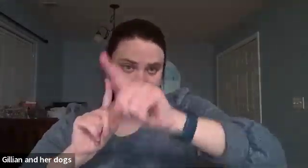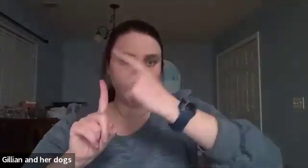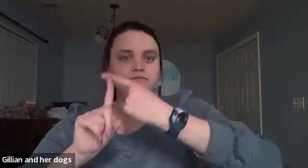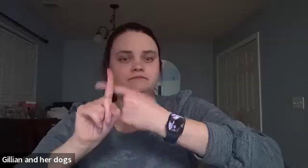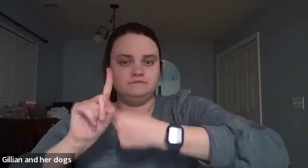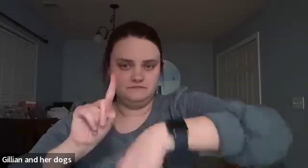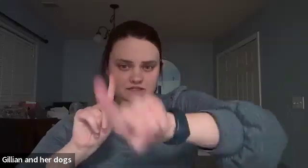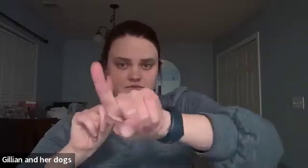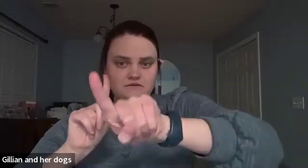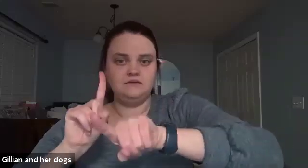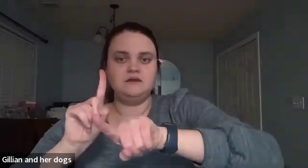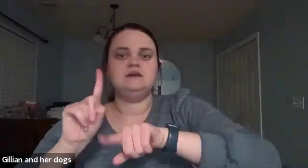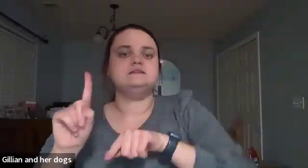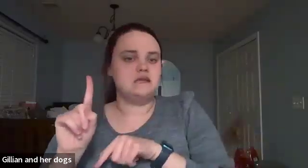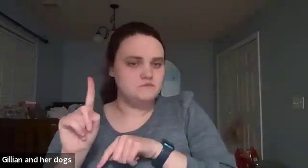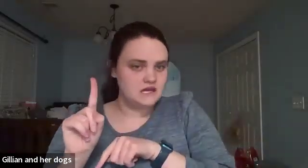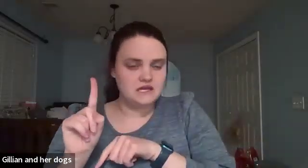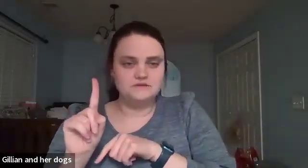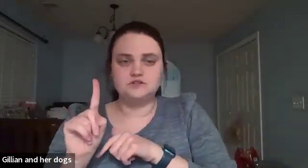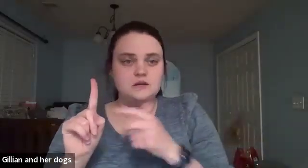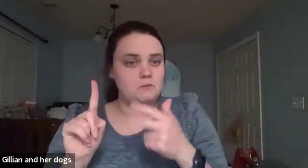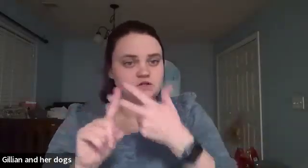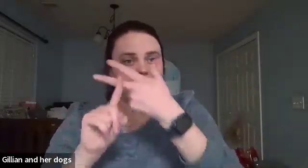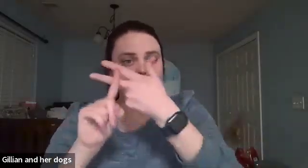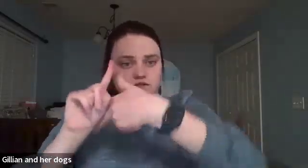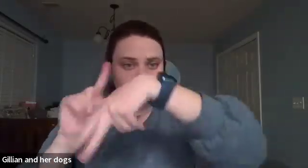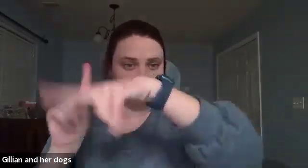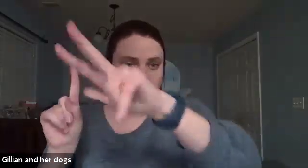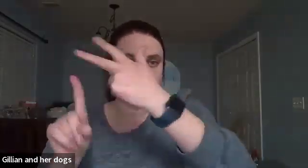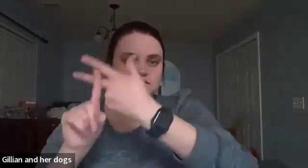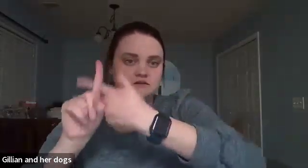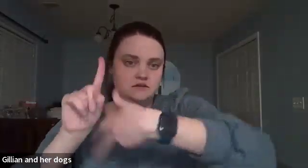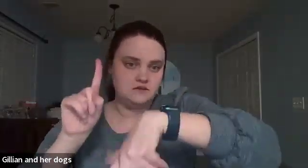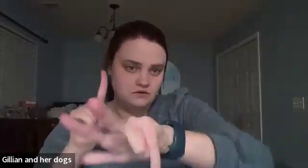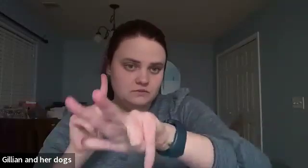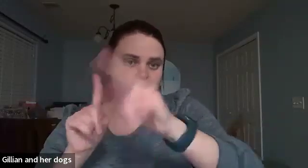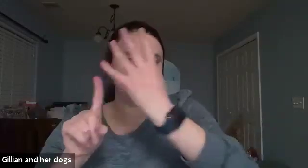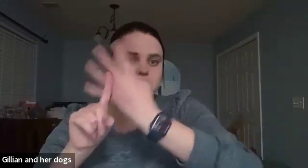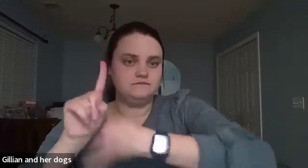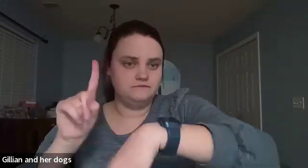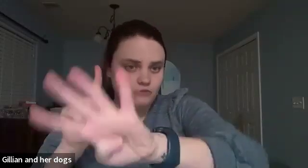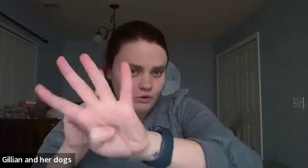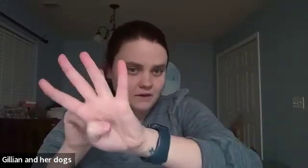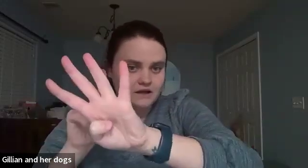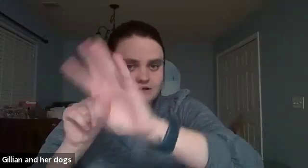month, next month. Same thing again, if you're talking about multiple months, 3 months, 3 months, 4